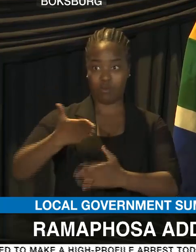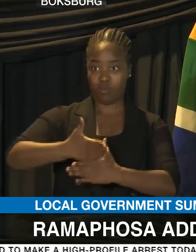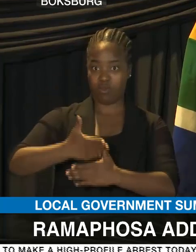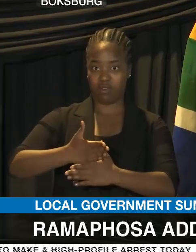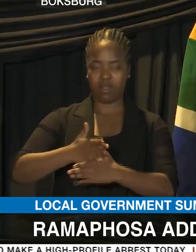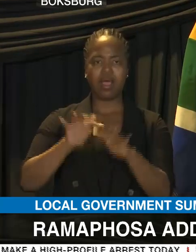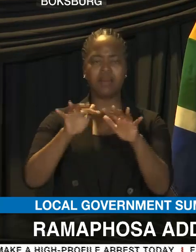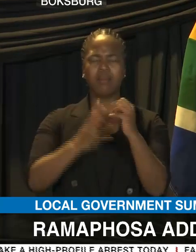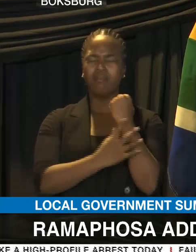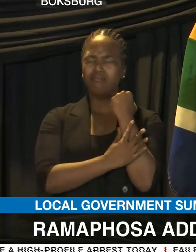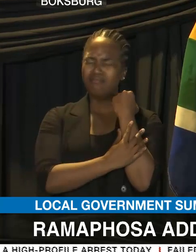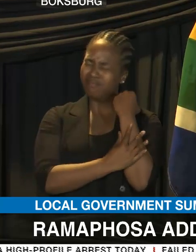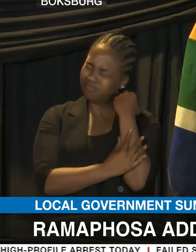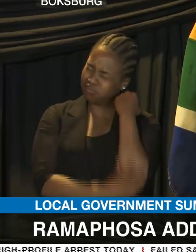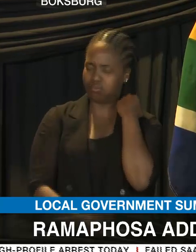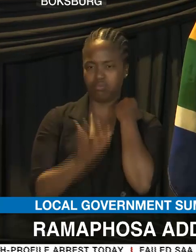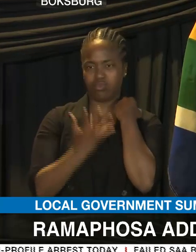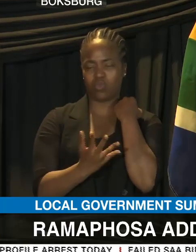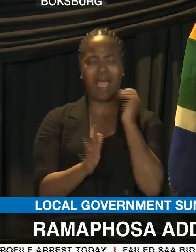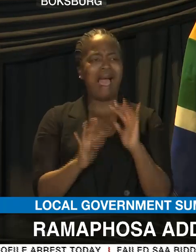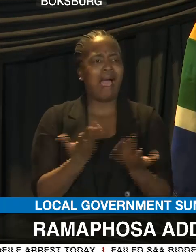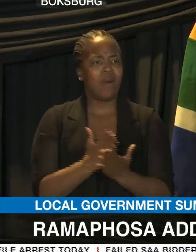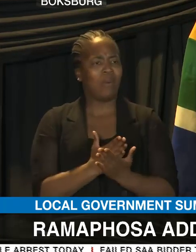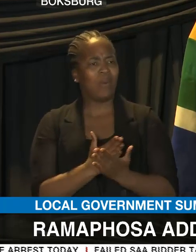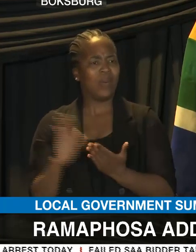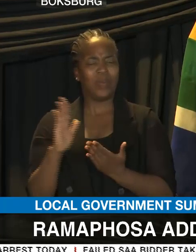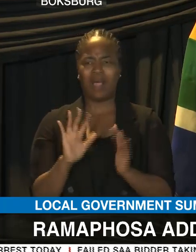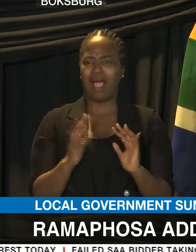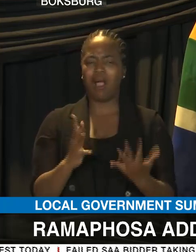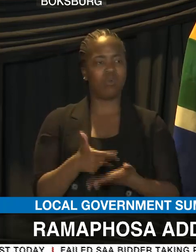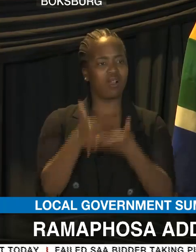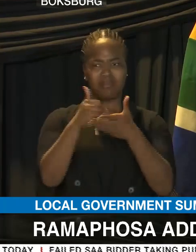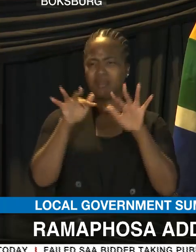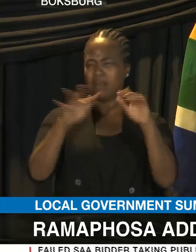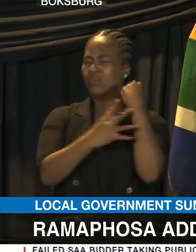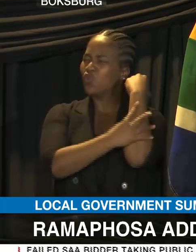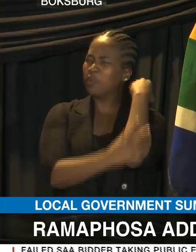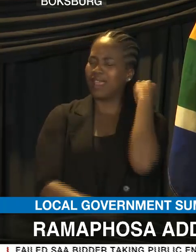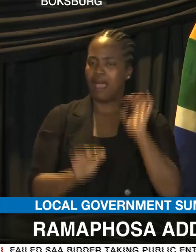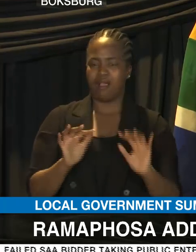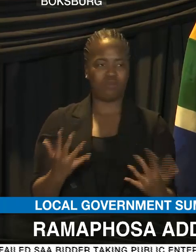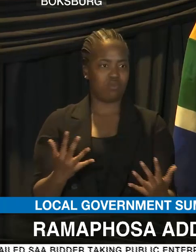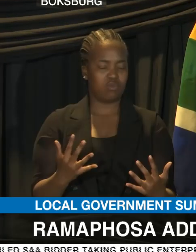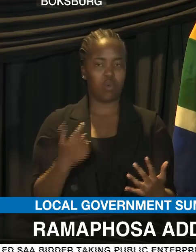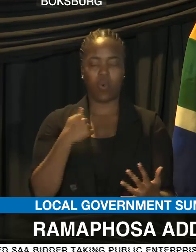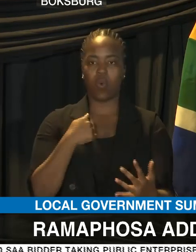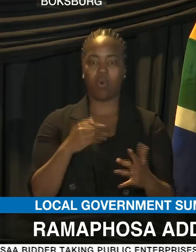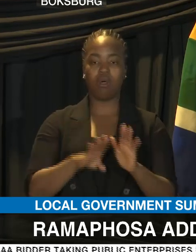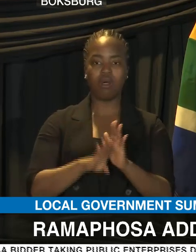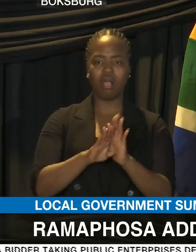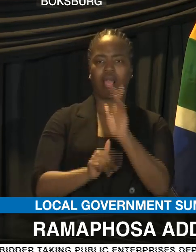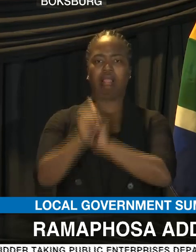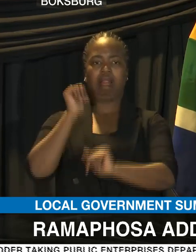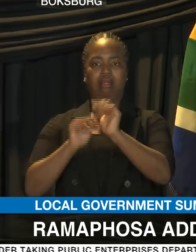our people from the vicious trap of poverty as well as backwardness